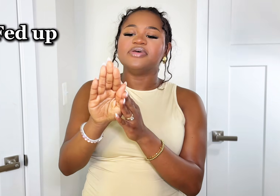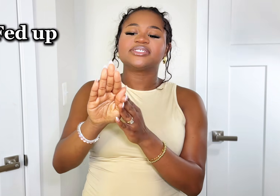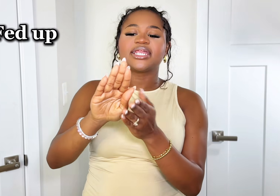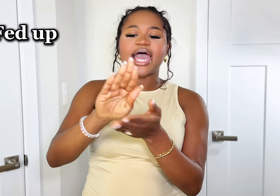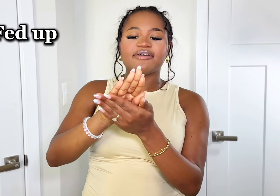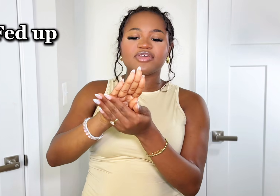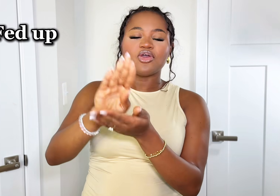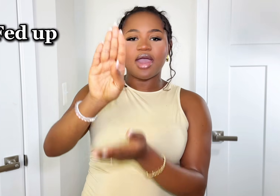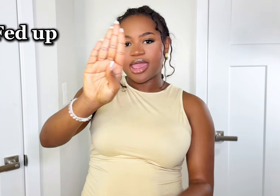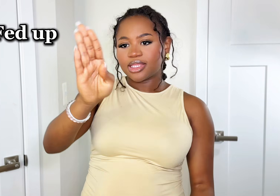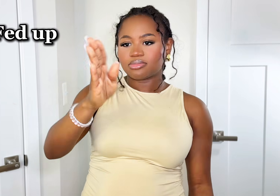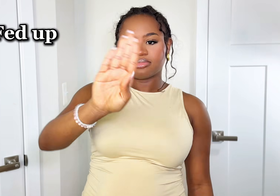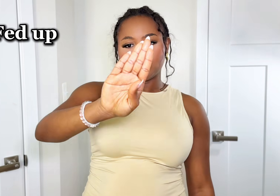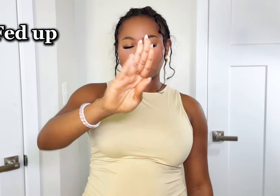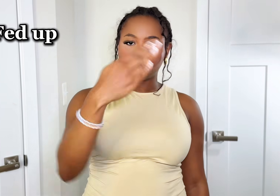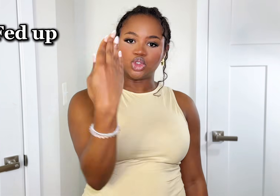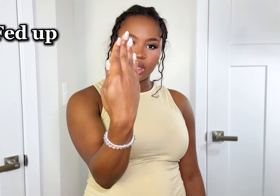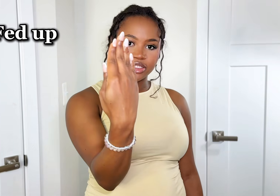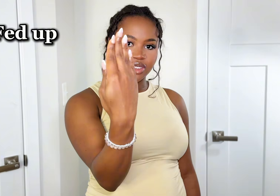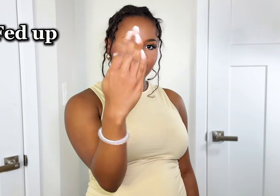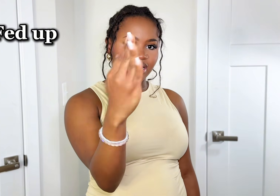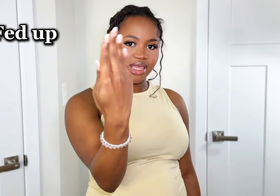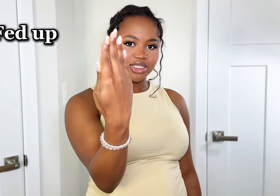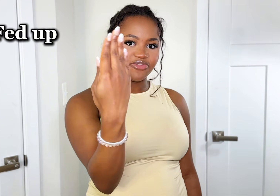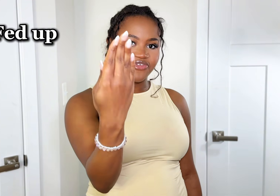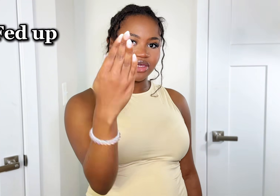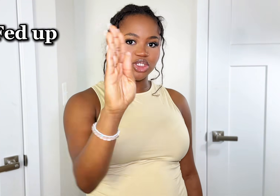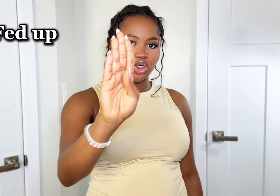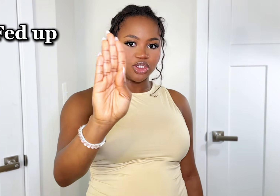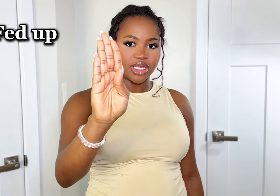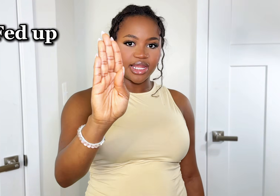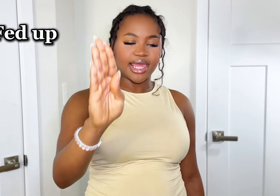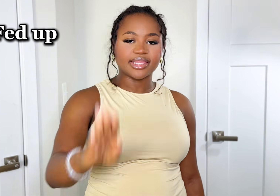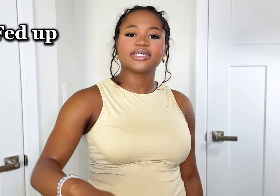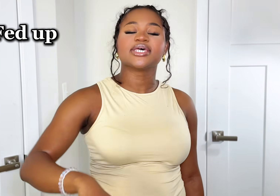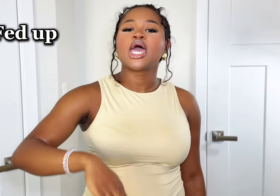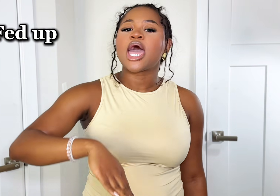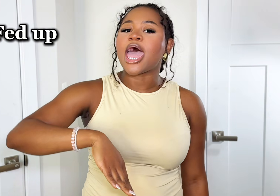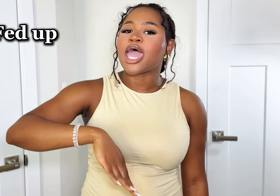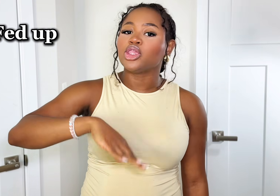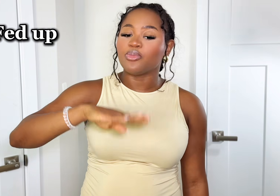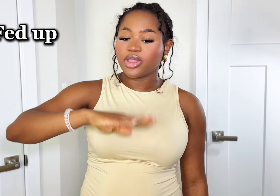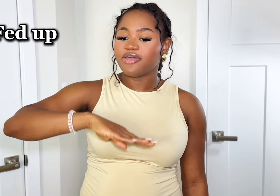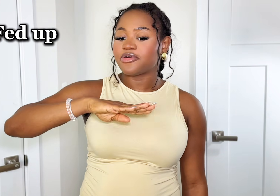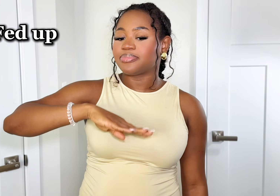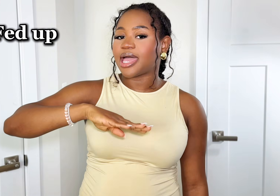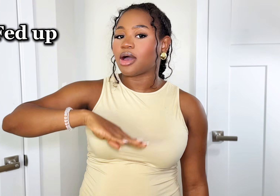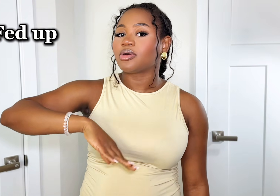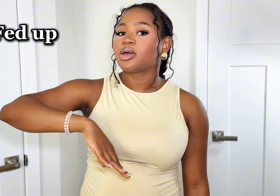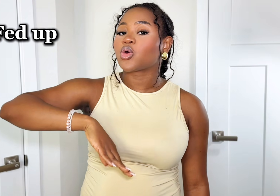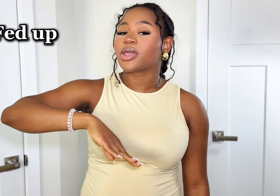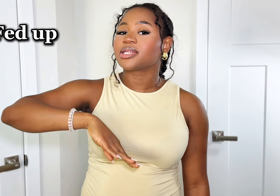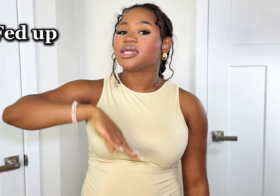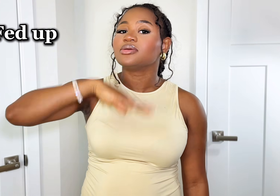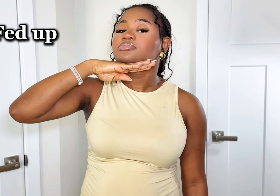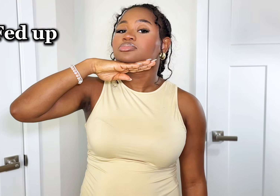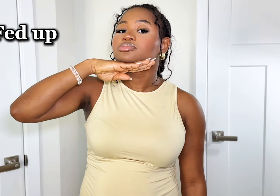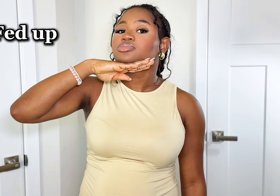basically having your hand, joined together like this, your fingers joined together like this, and you bring it from down quickly